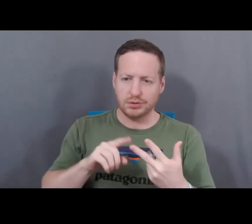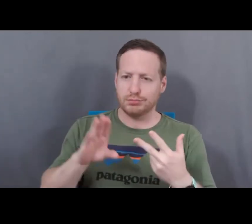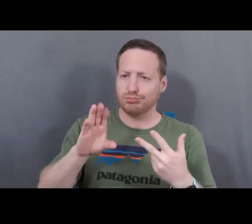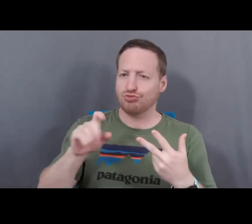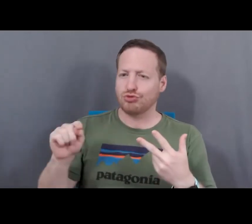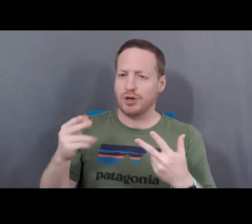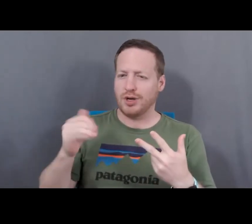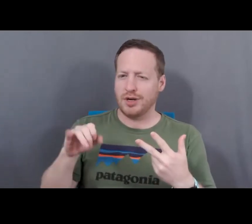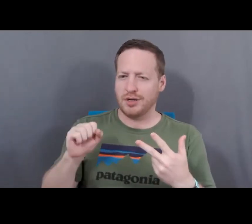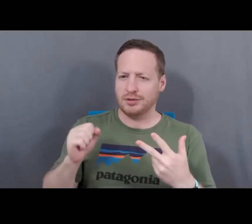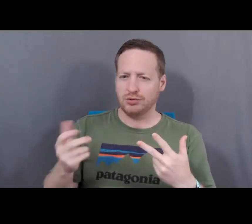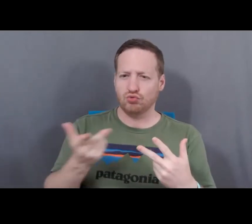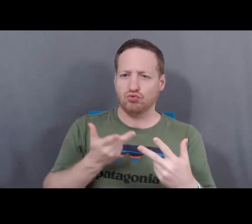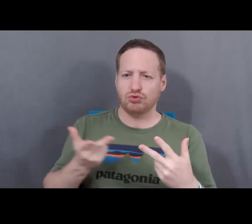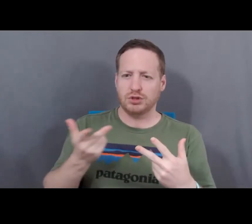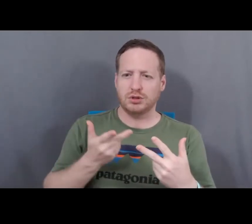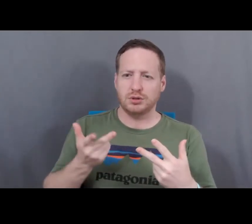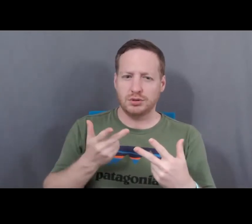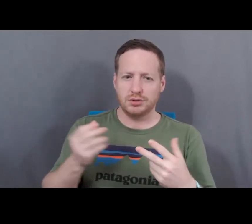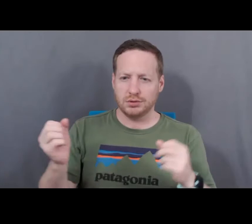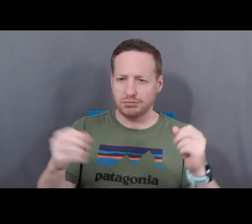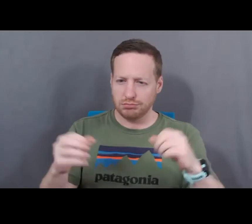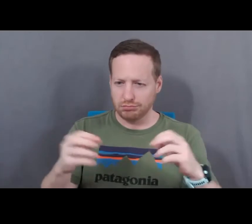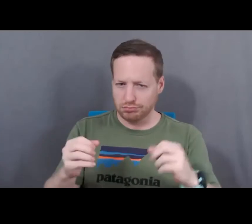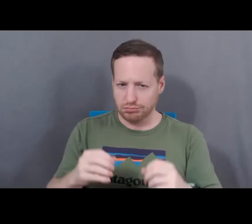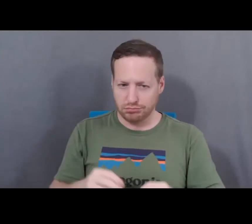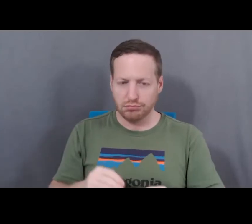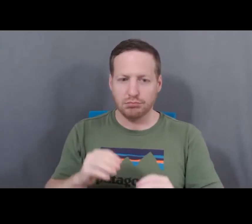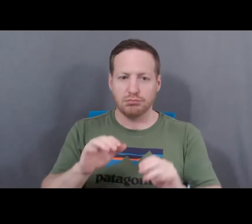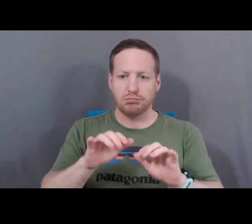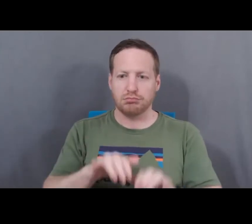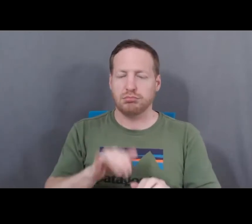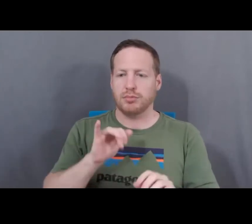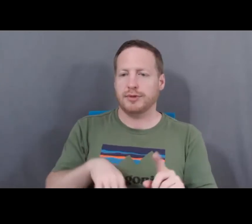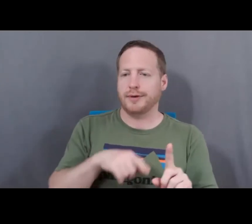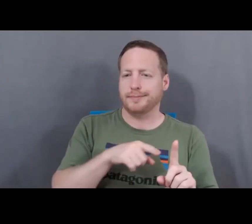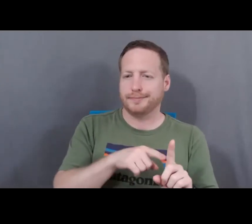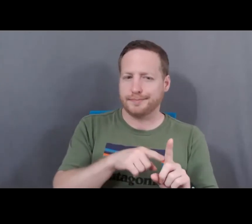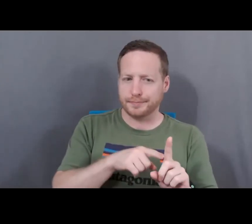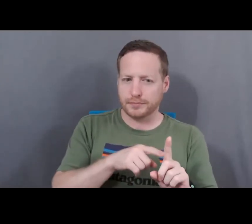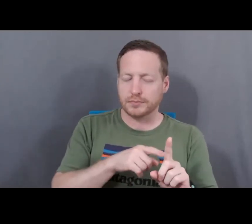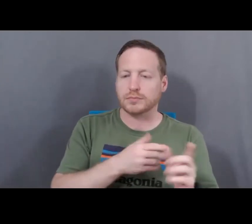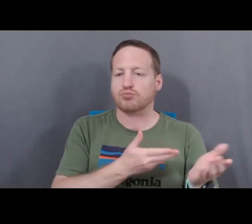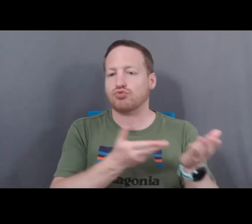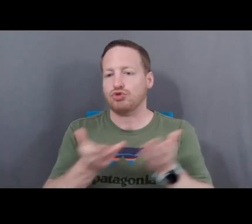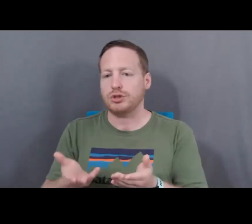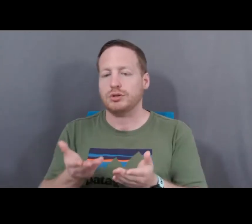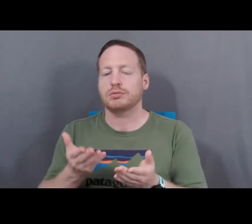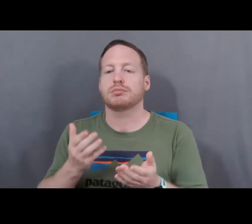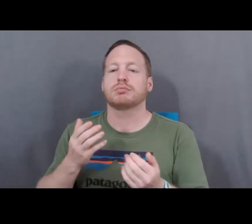myself, Brett Hayes. The 3 of us were there and we gave input to them and typed them up. So